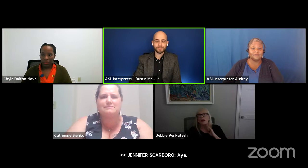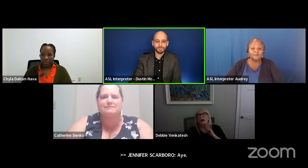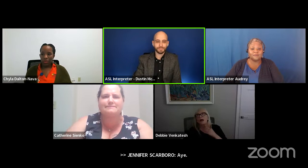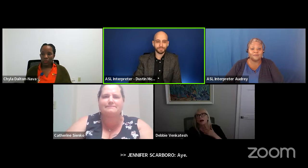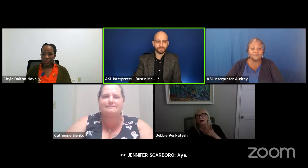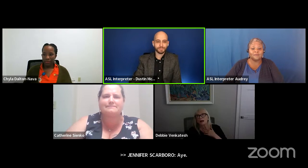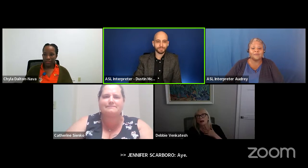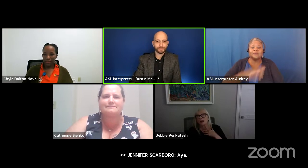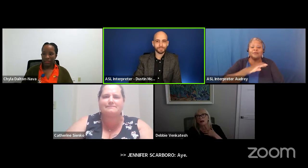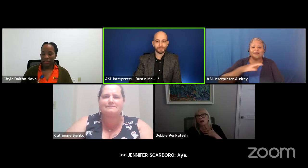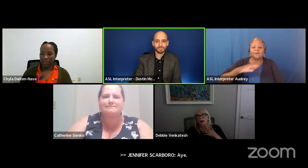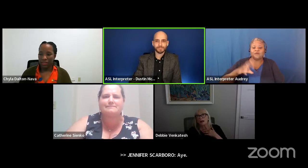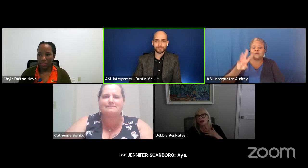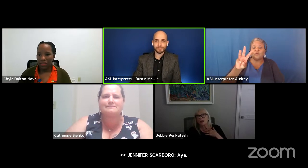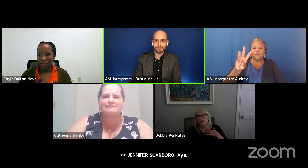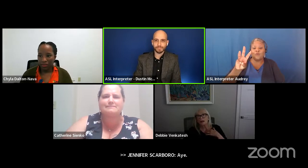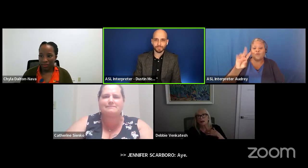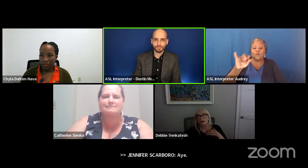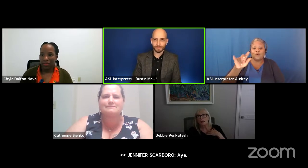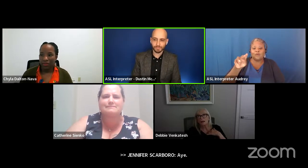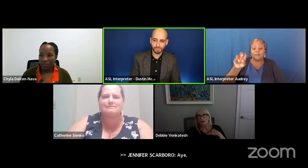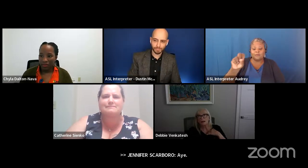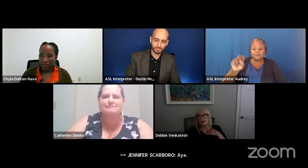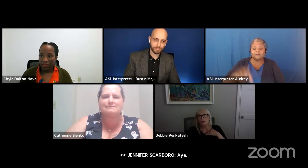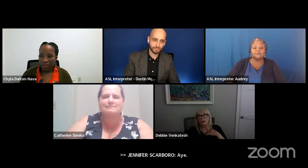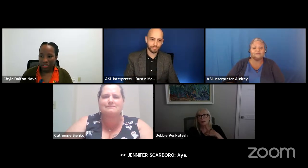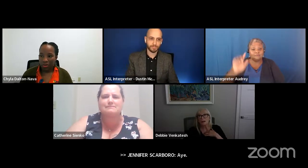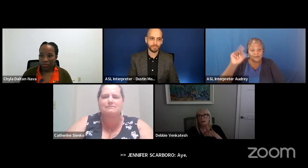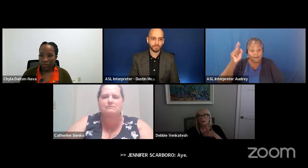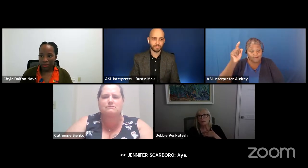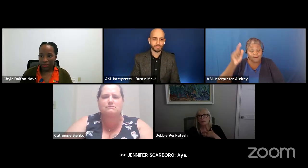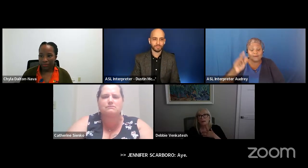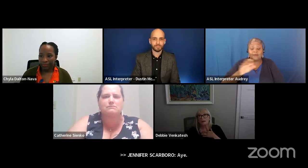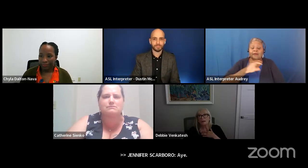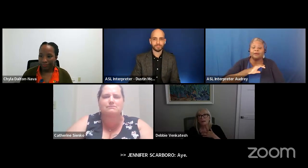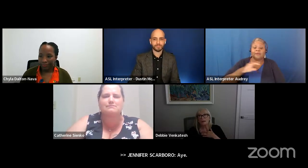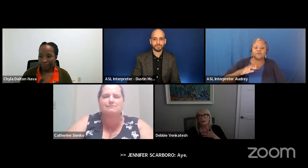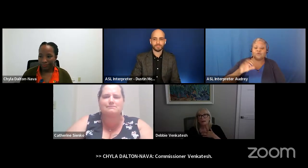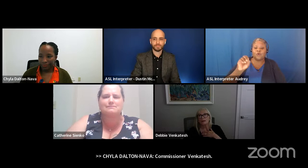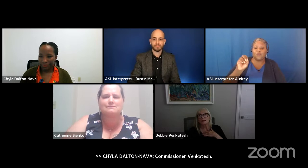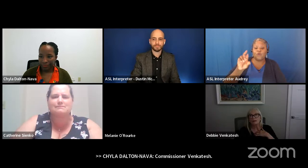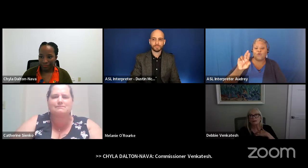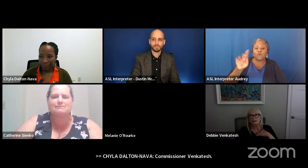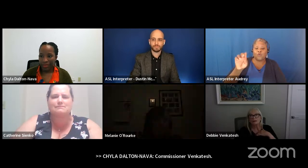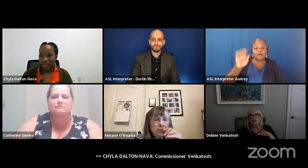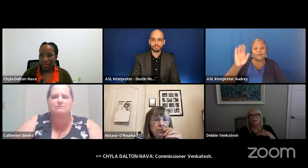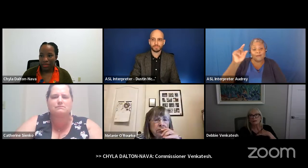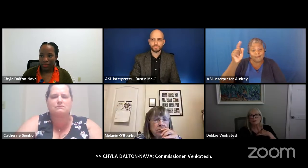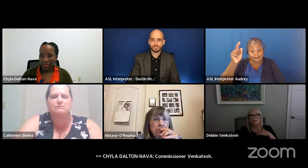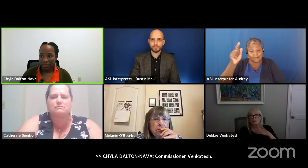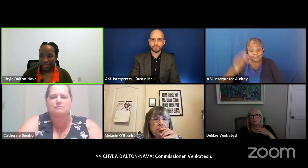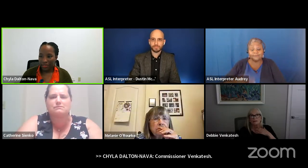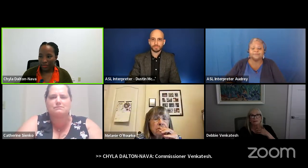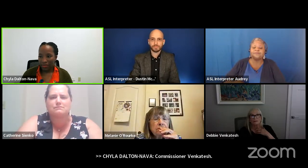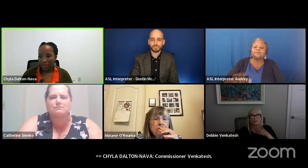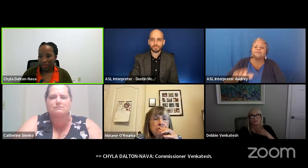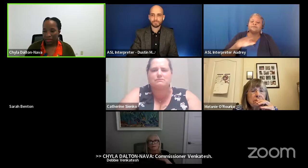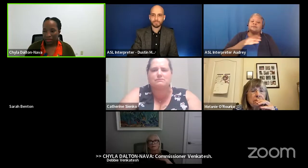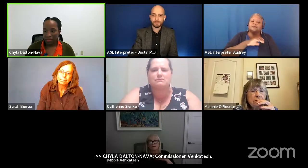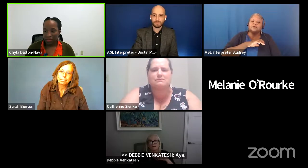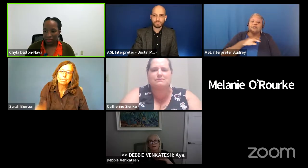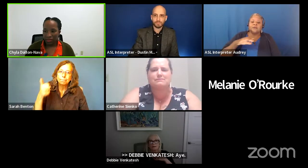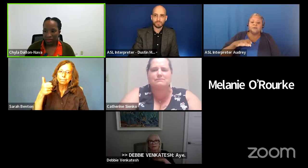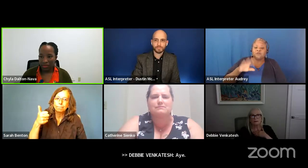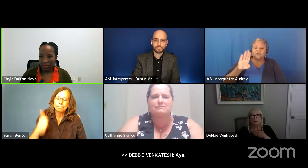Aye. Commissioner Williams? Aye. Commissioner O'Rourke? Aye. Commissioner Benton?